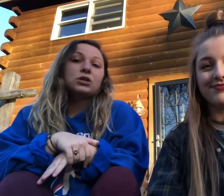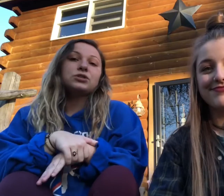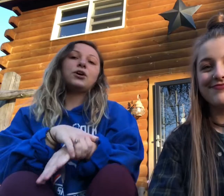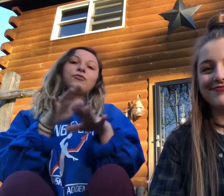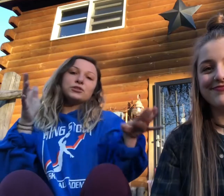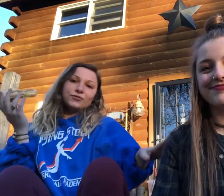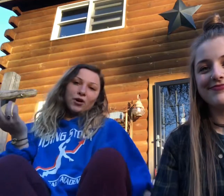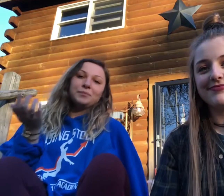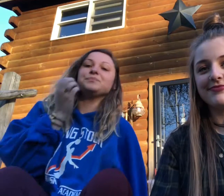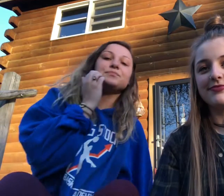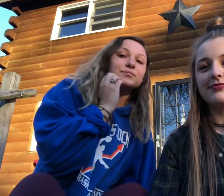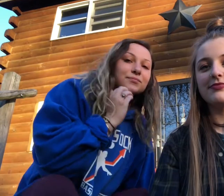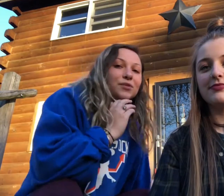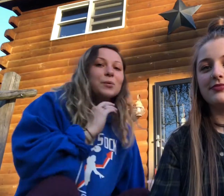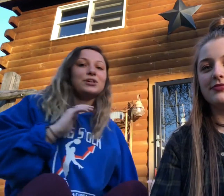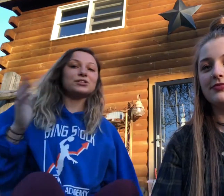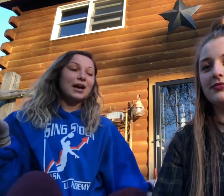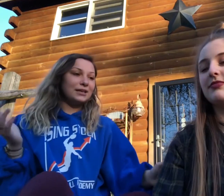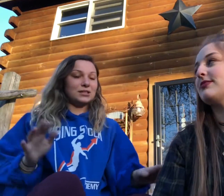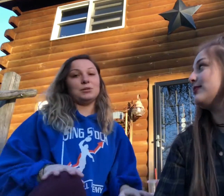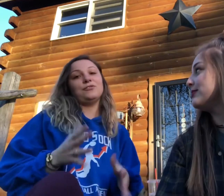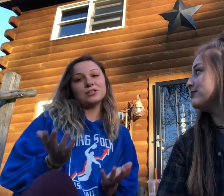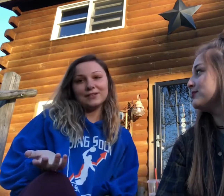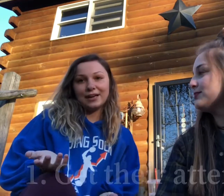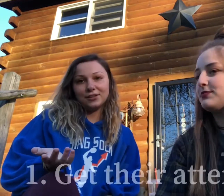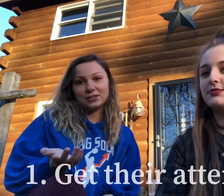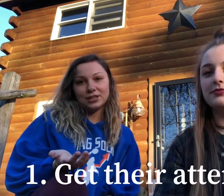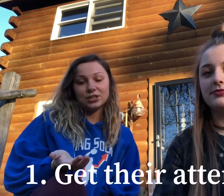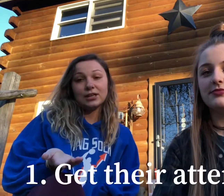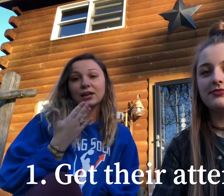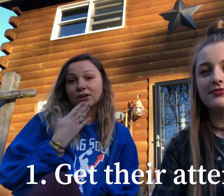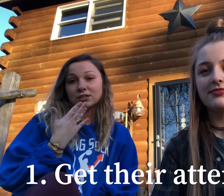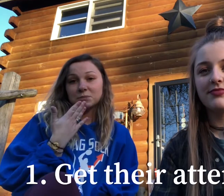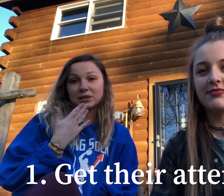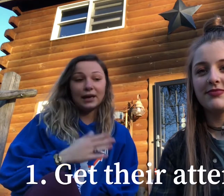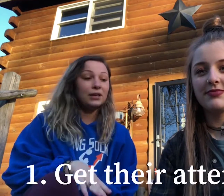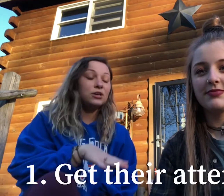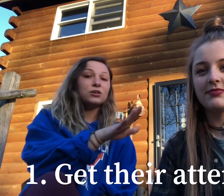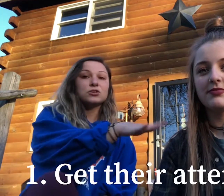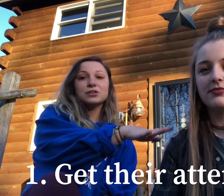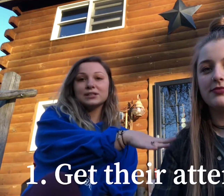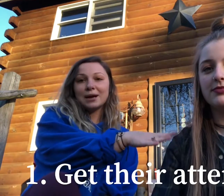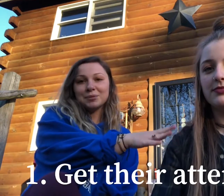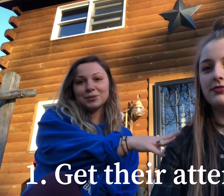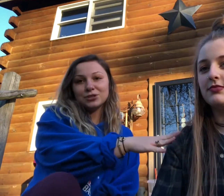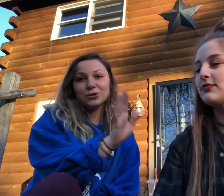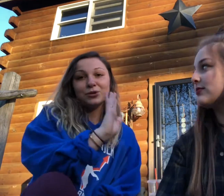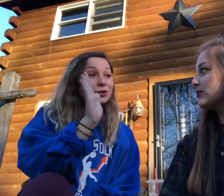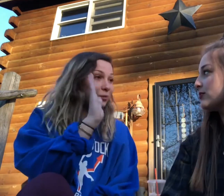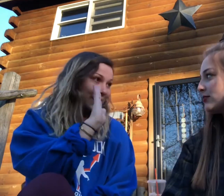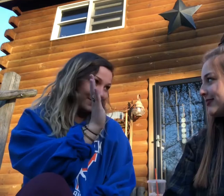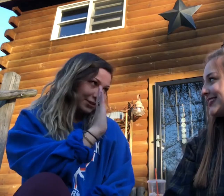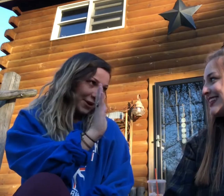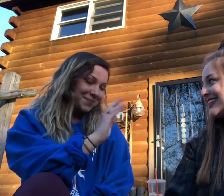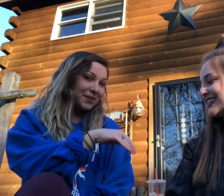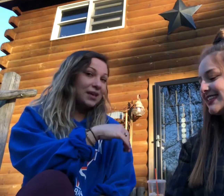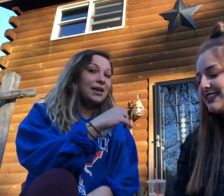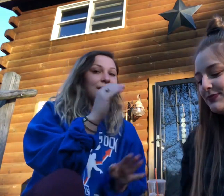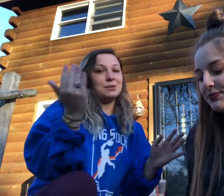So first of all, when you're signing to somebody, you first have to get their attention and you're not speaking. So you can tap them on the shoulder, you can wave hello. You need to make sure